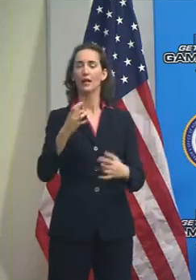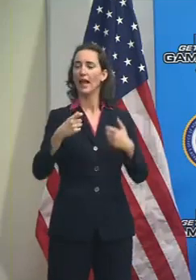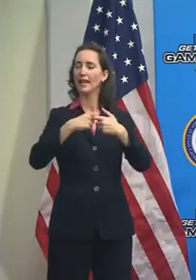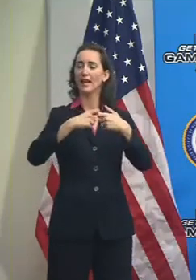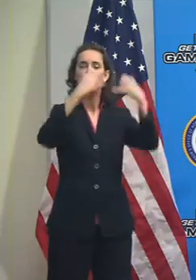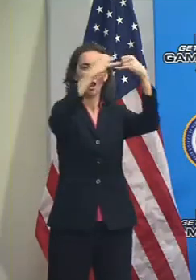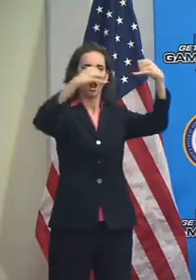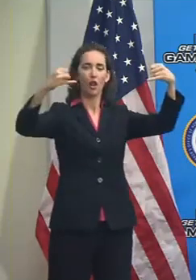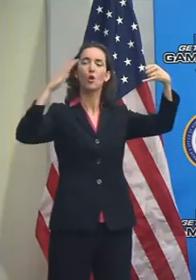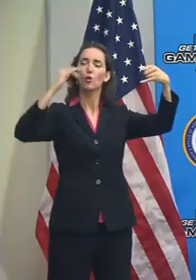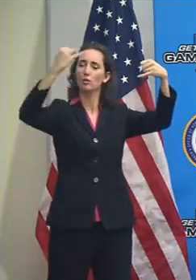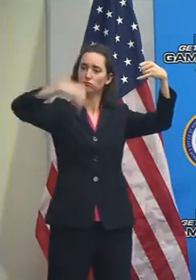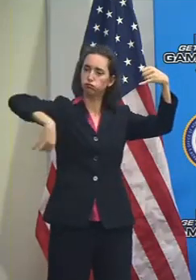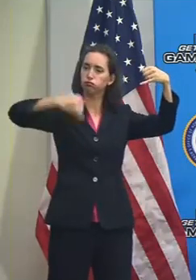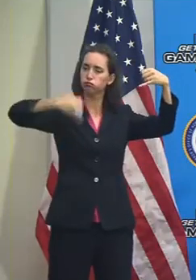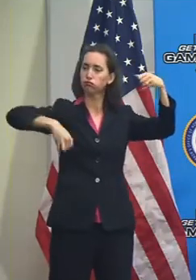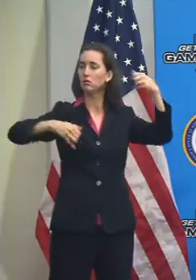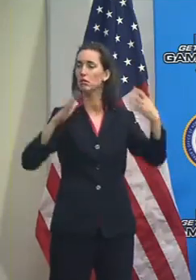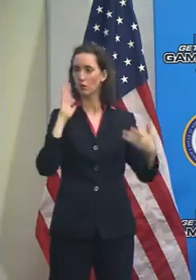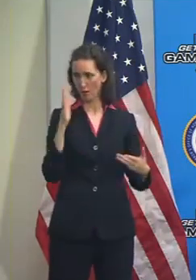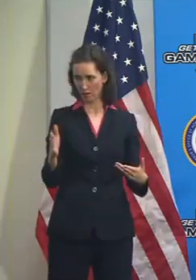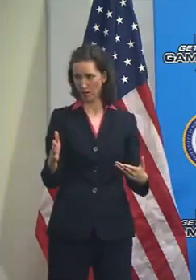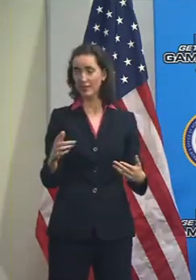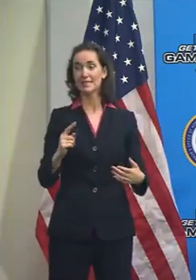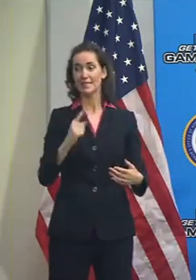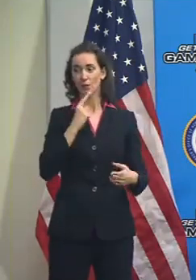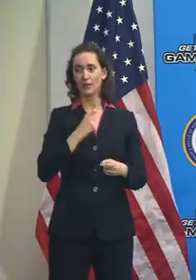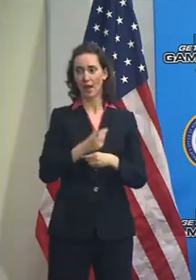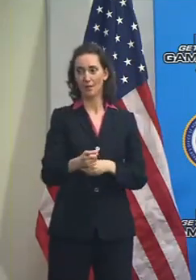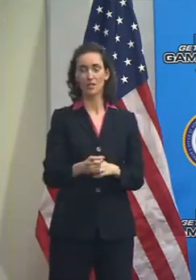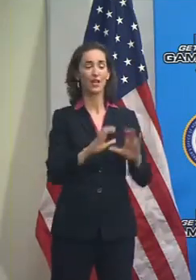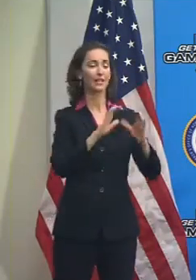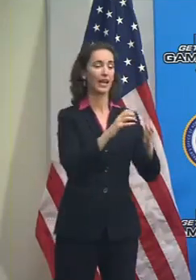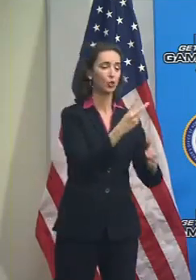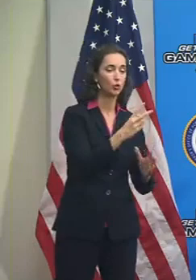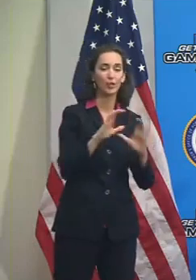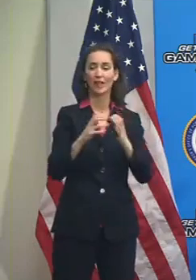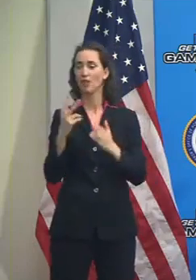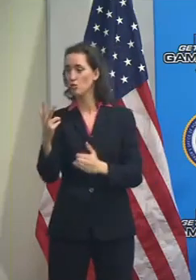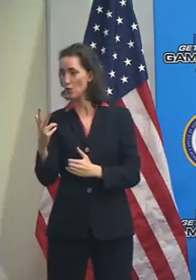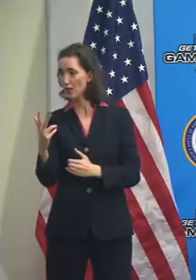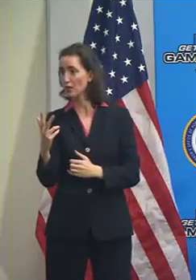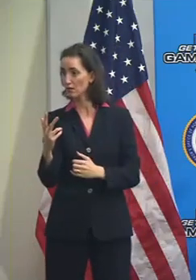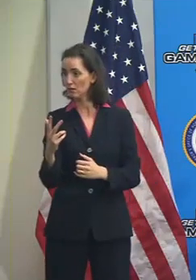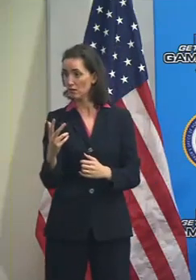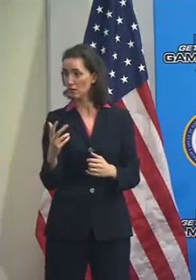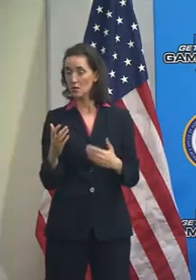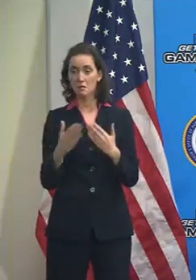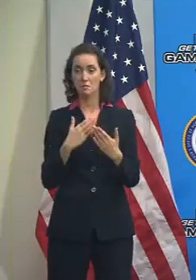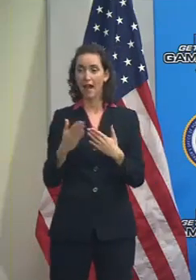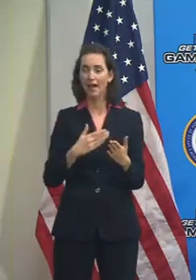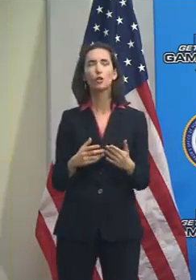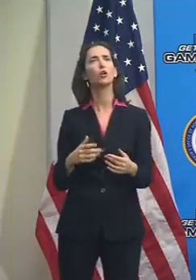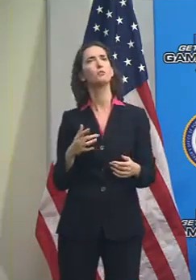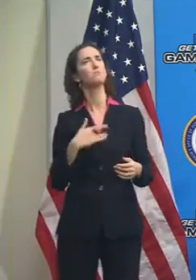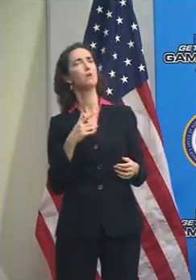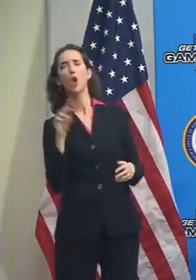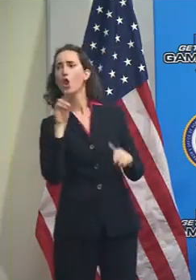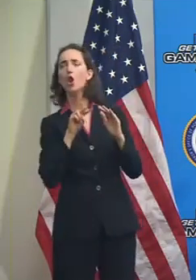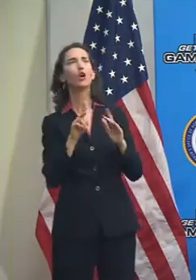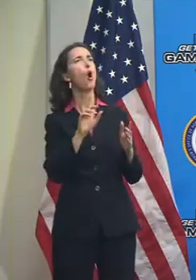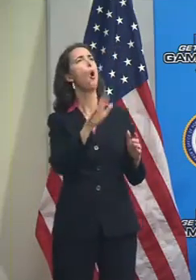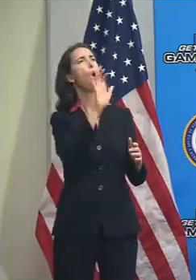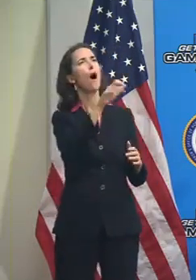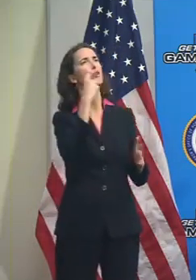damage. So just because it's a Category 2 or a Category 3, you're not going to be able to walk outside after this and be able to tell the difference no matter either